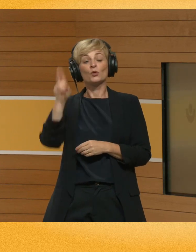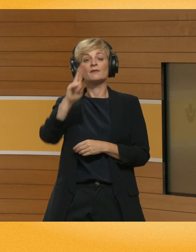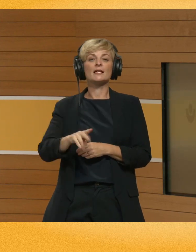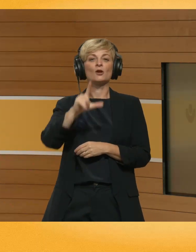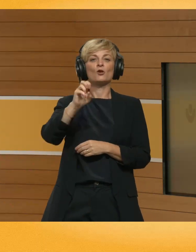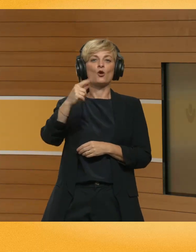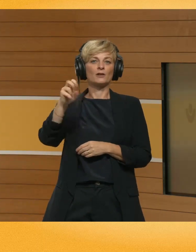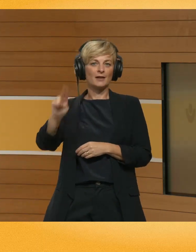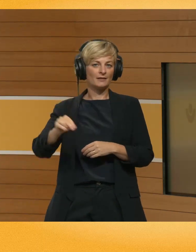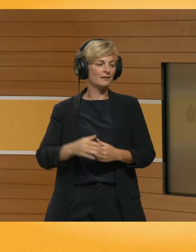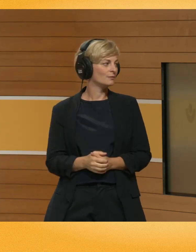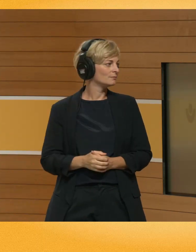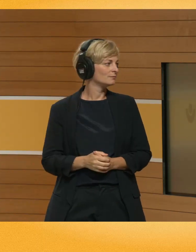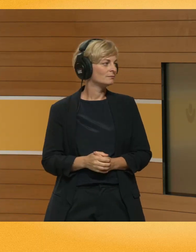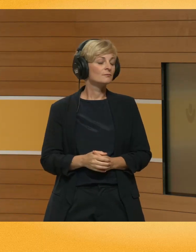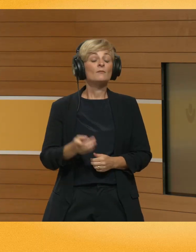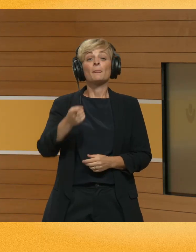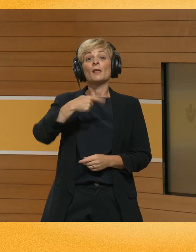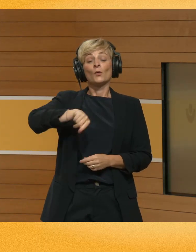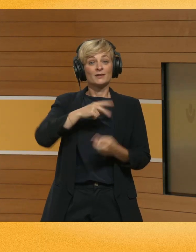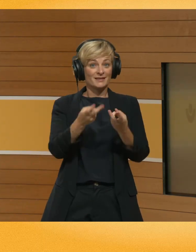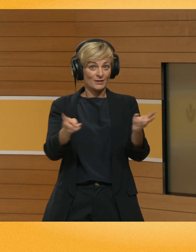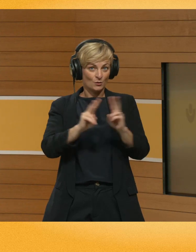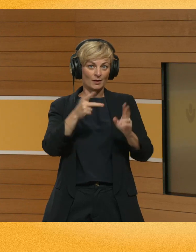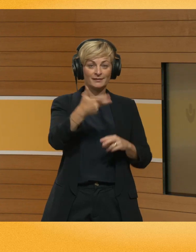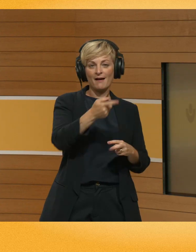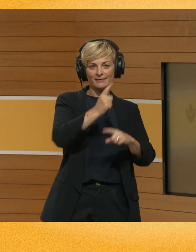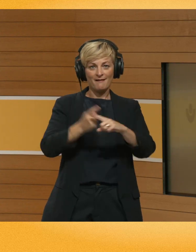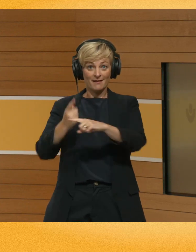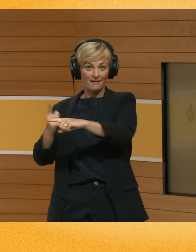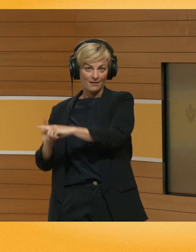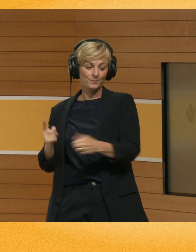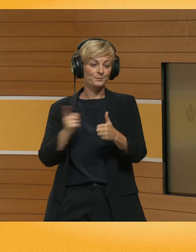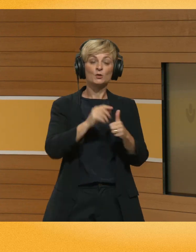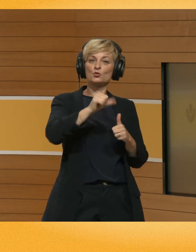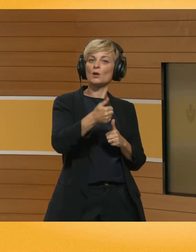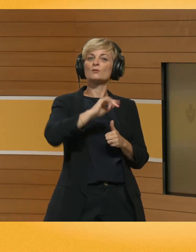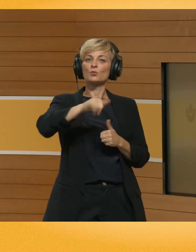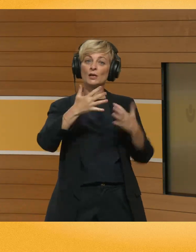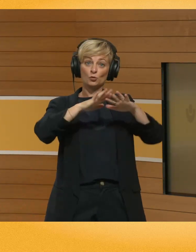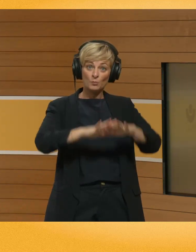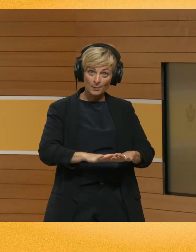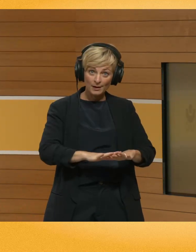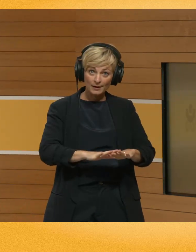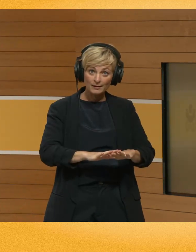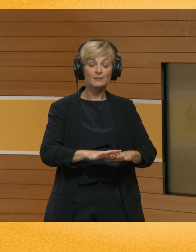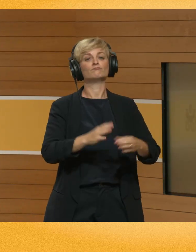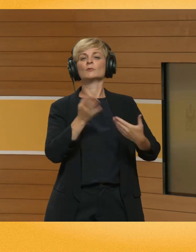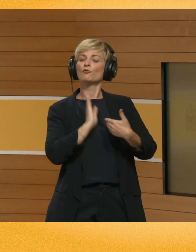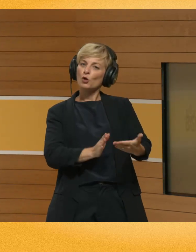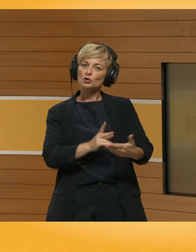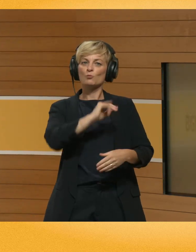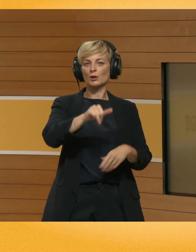short presentation overview of the project. What is it about? Who is involved? What are our main